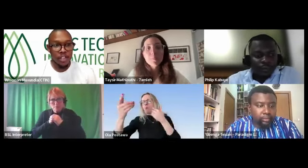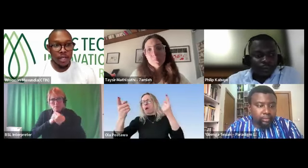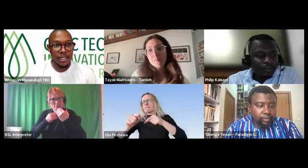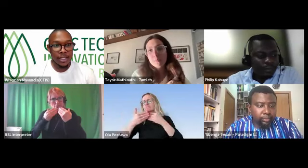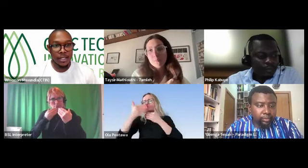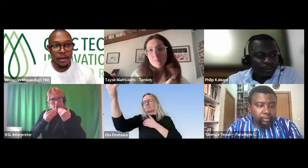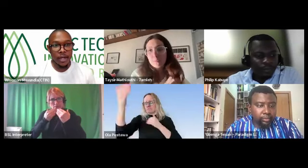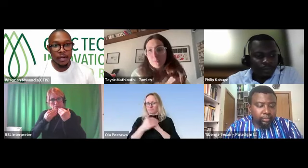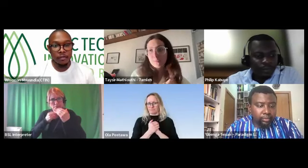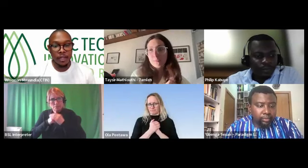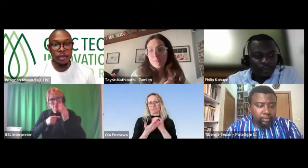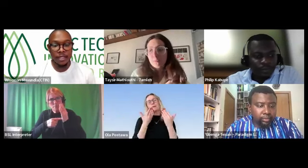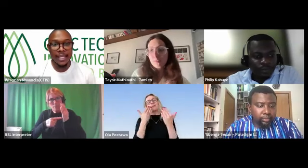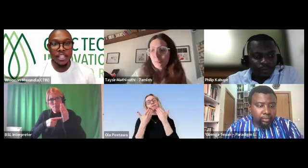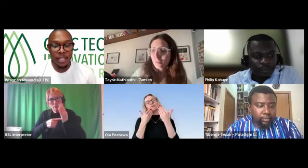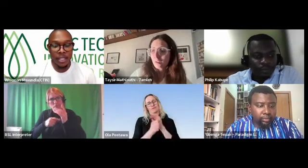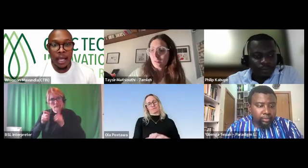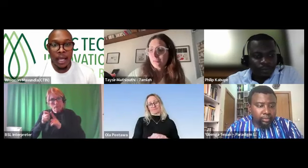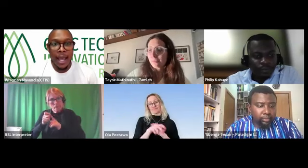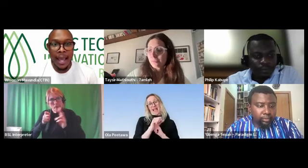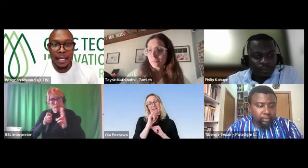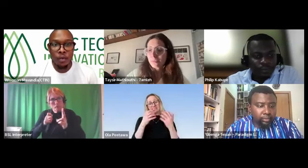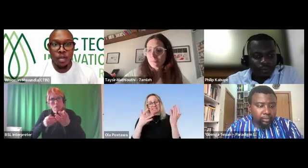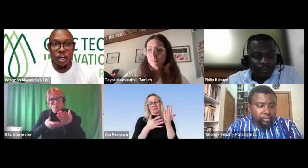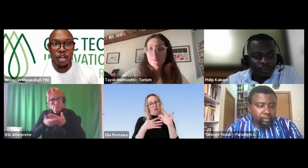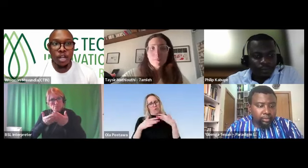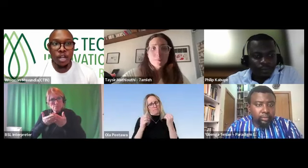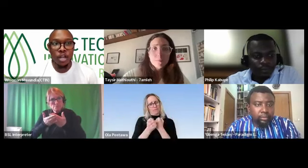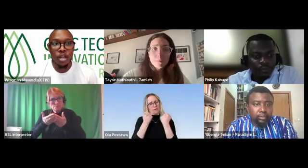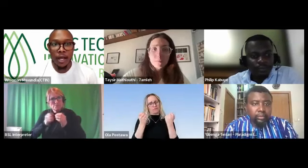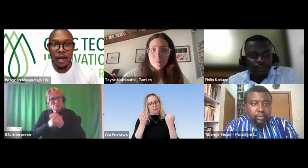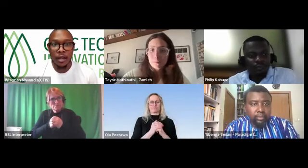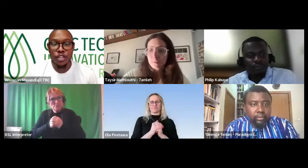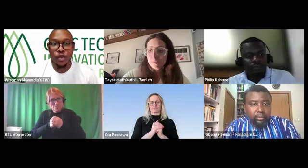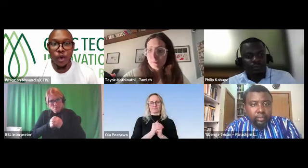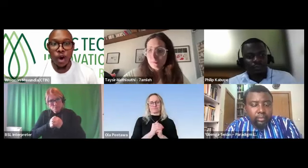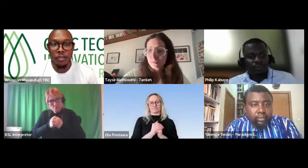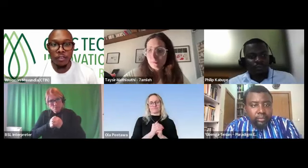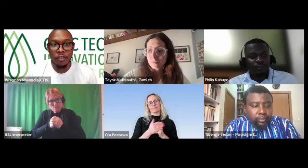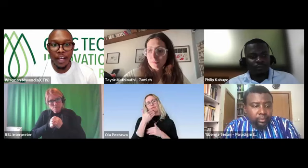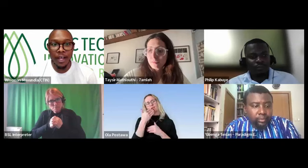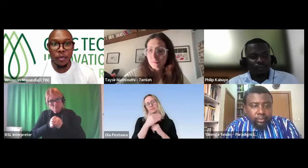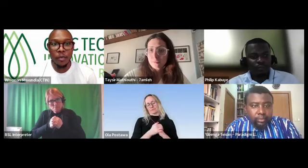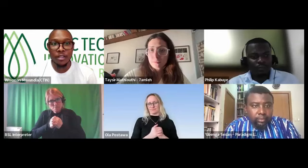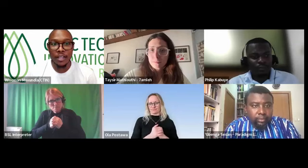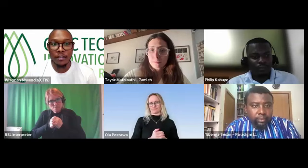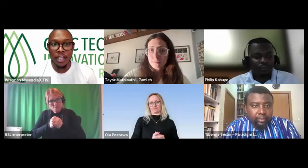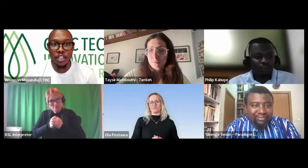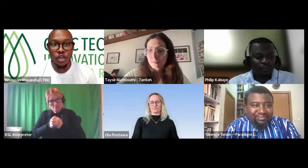Thank you so much, Taysir and Philip, for the discussion. And I wouldn't want to close the door